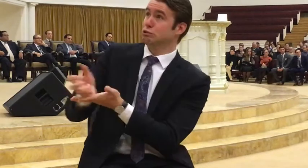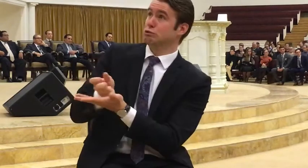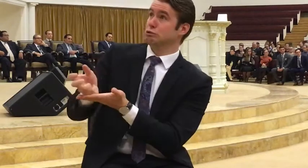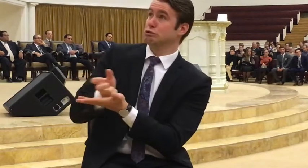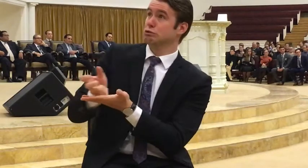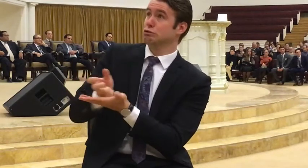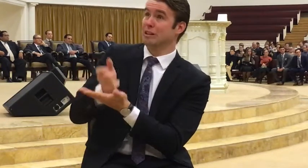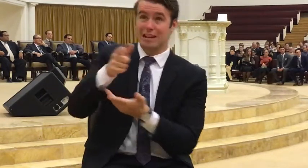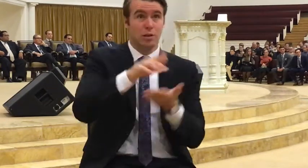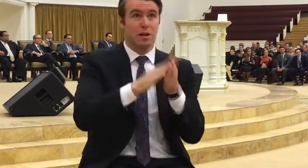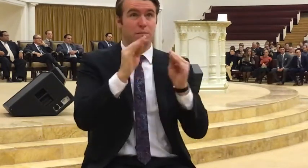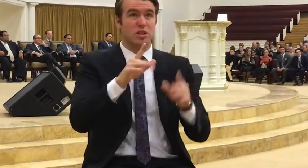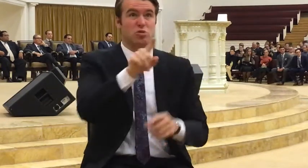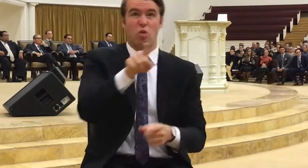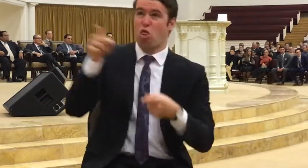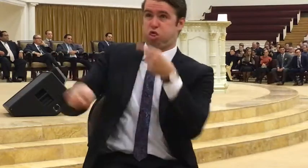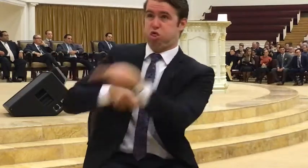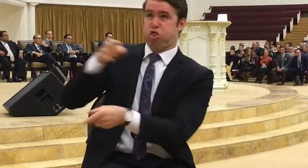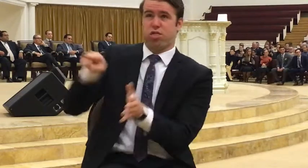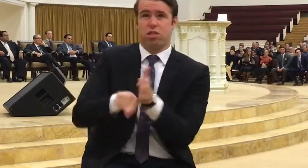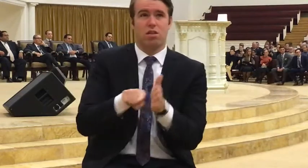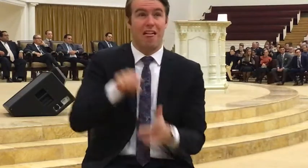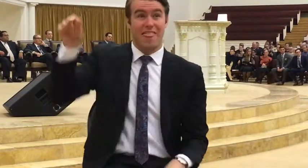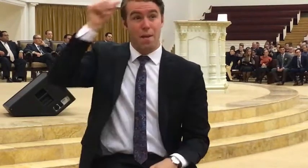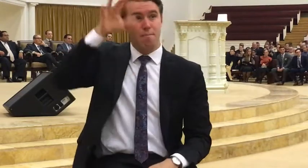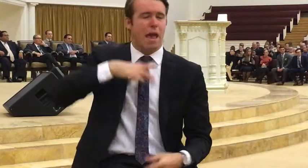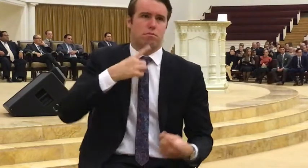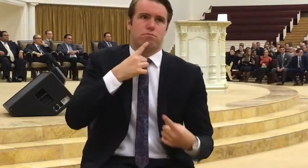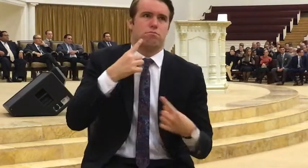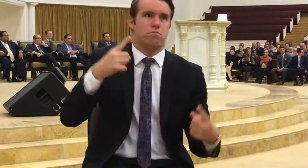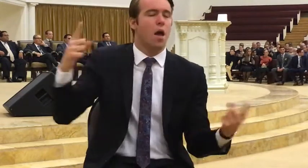them? And I mean, I don't even know the man.